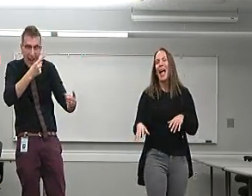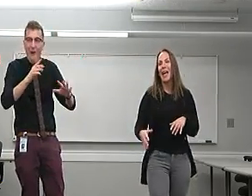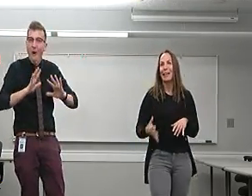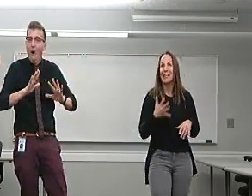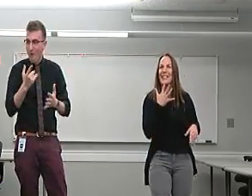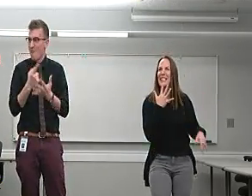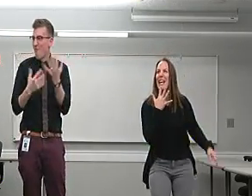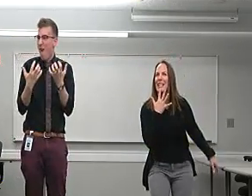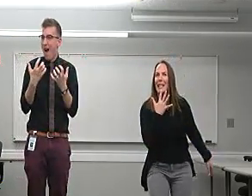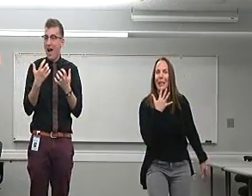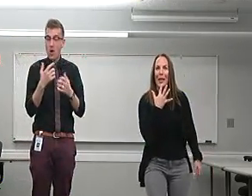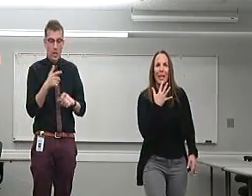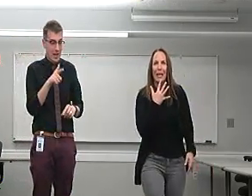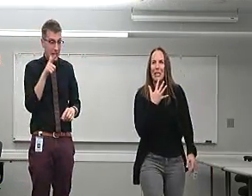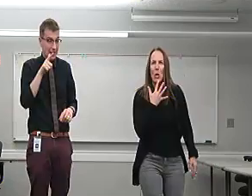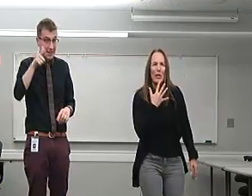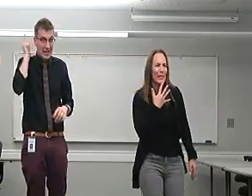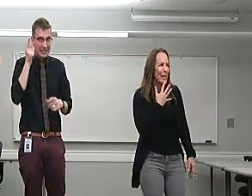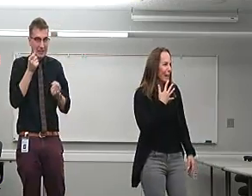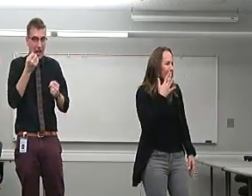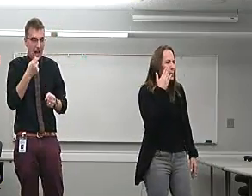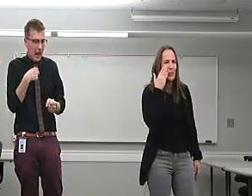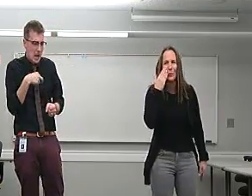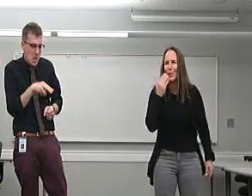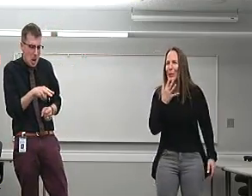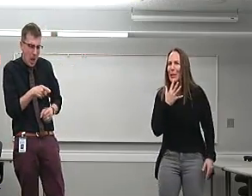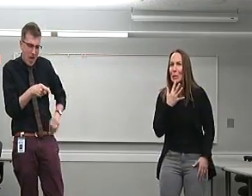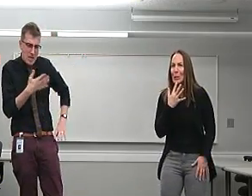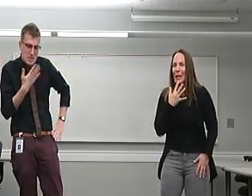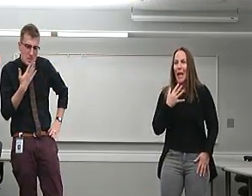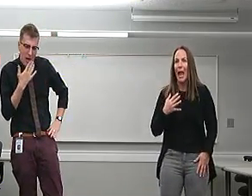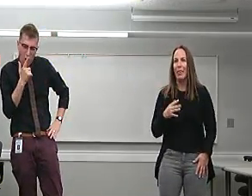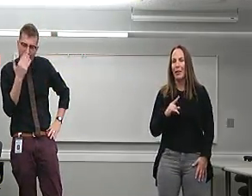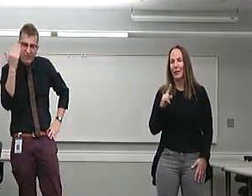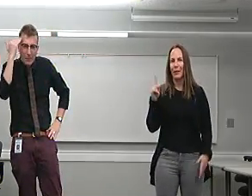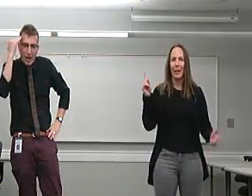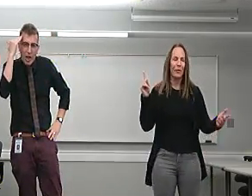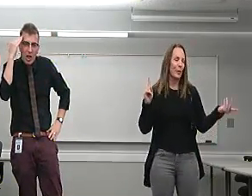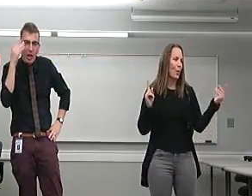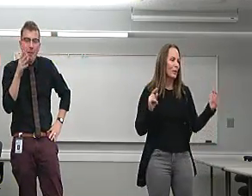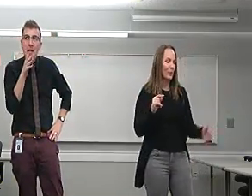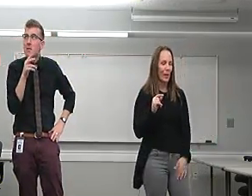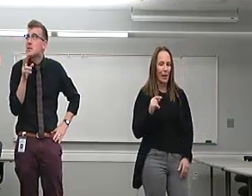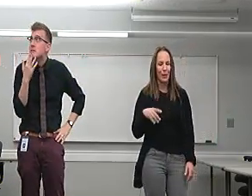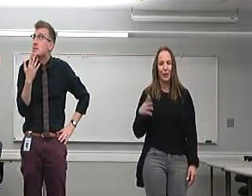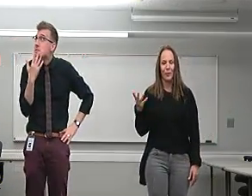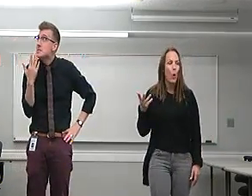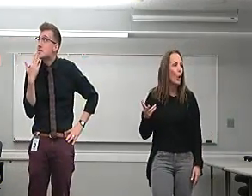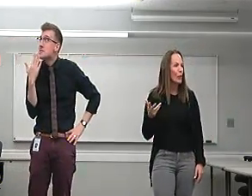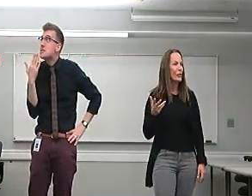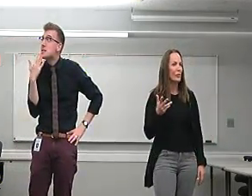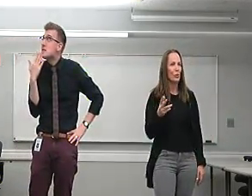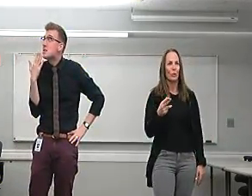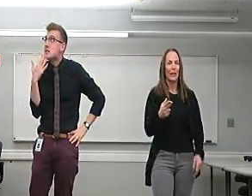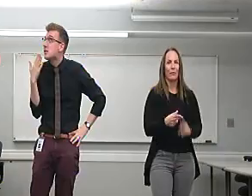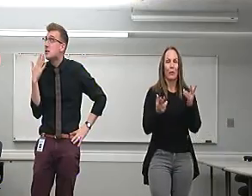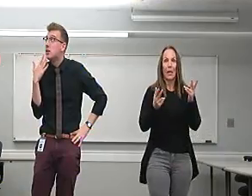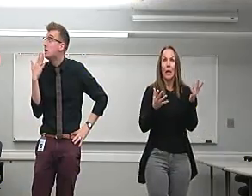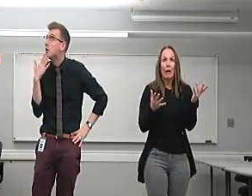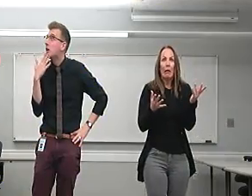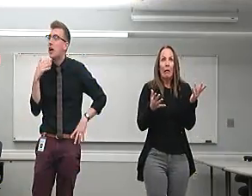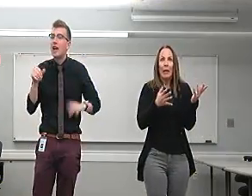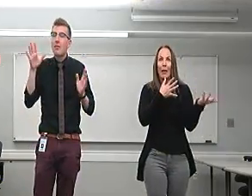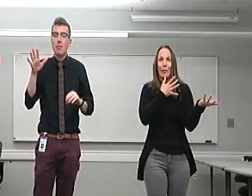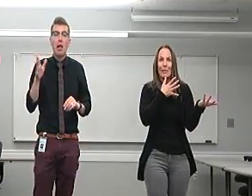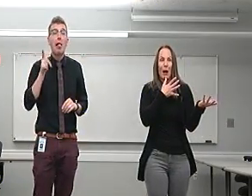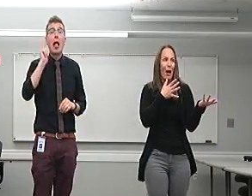it, and I'm like, I know this sign, it looks familiar, I don't. And then Leah gave up and walked away, and of course, shortly after, I was like, oh, it was